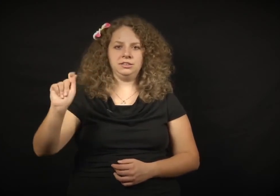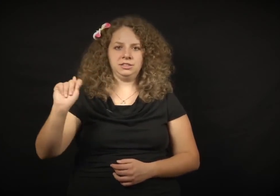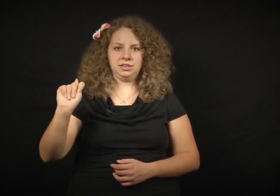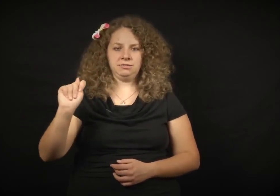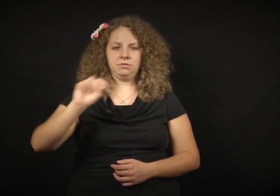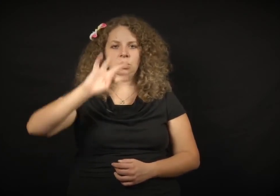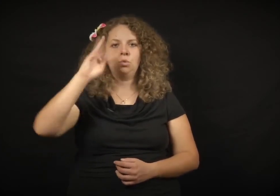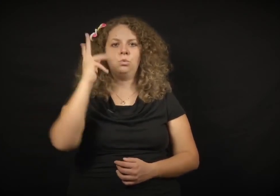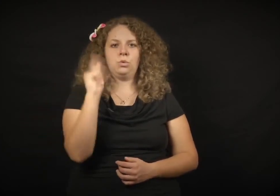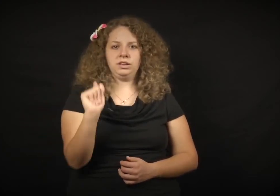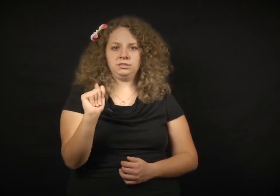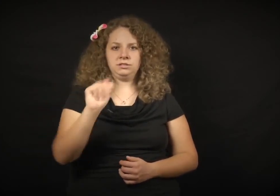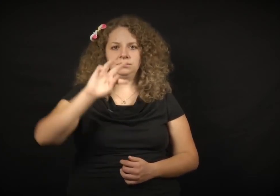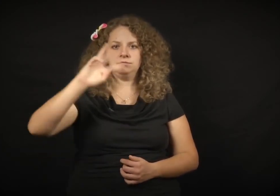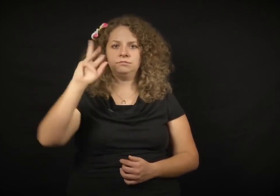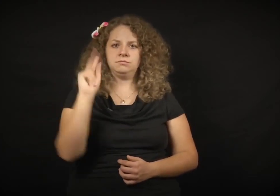W-H-A-T. What.